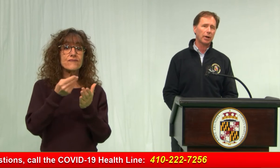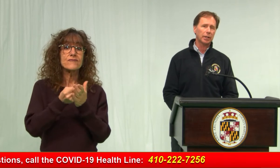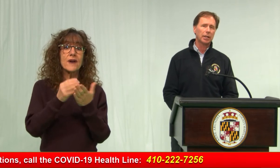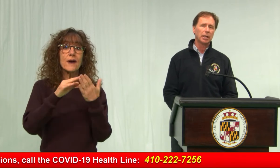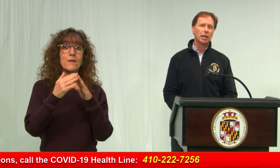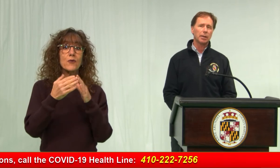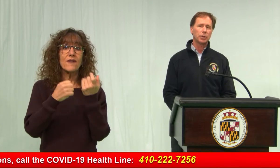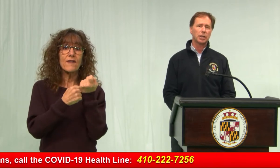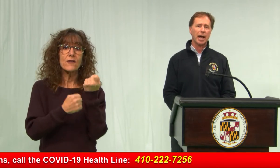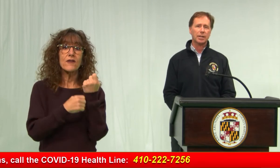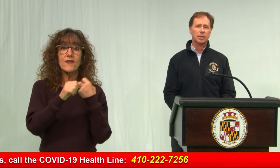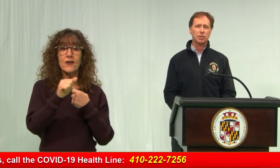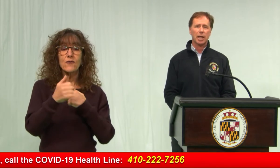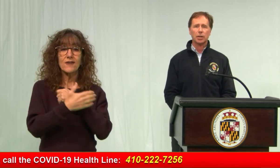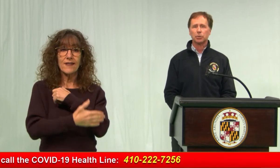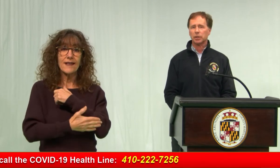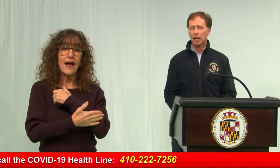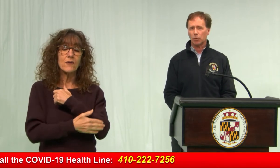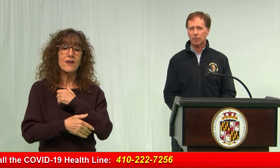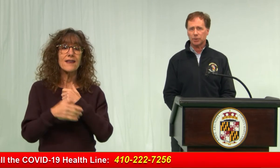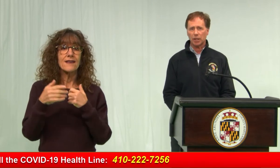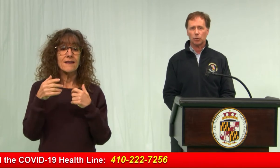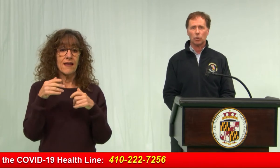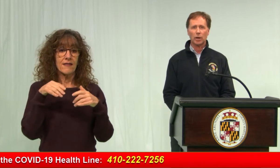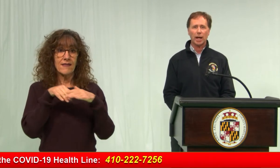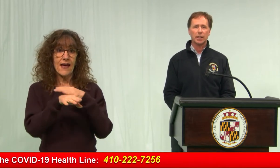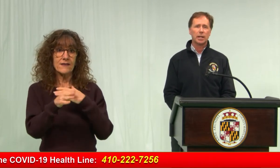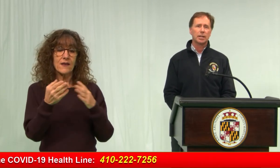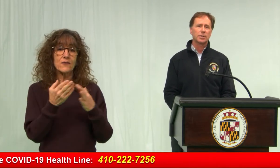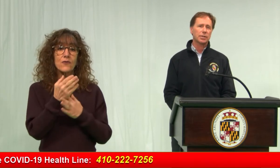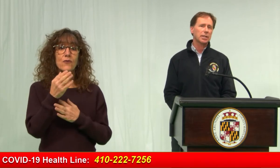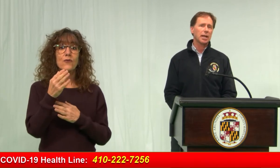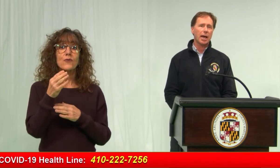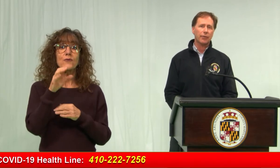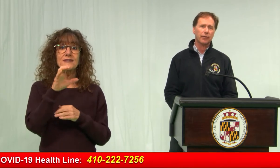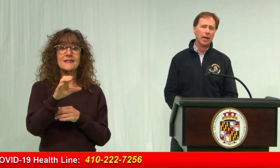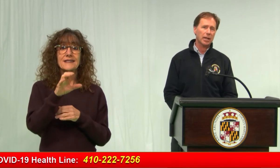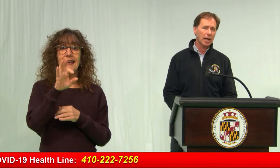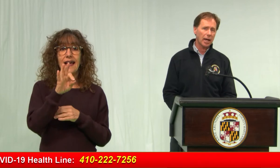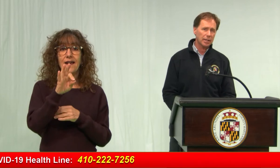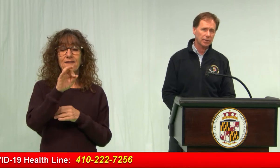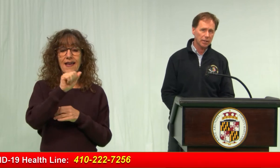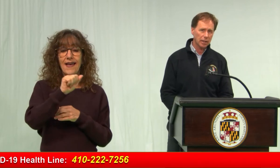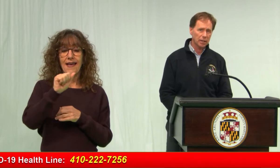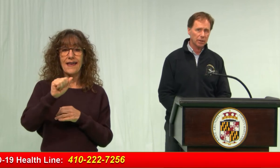Arundel County. You can access that through the county website or at